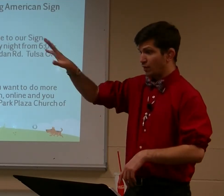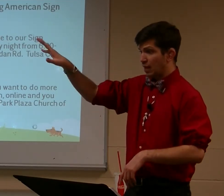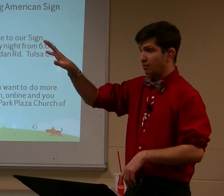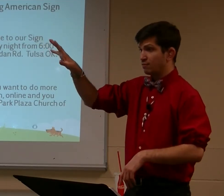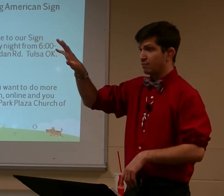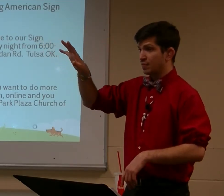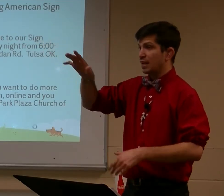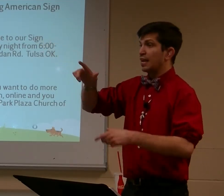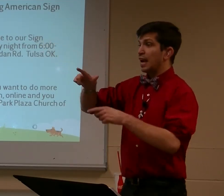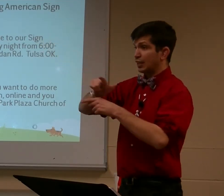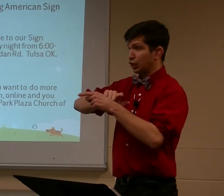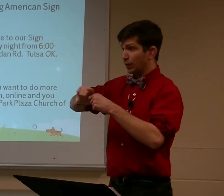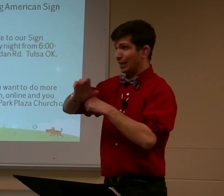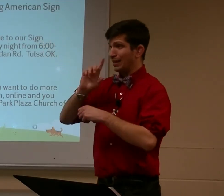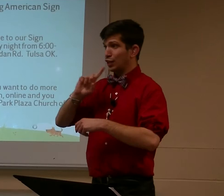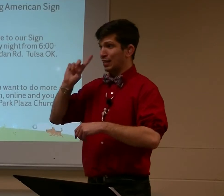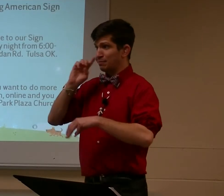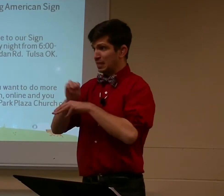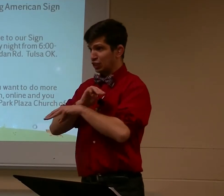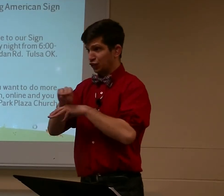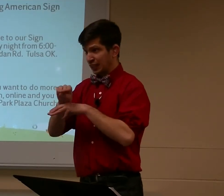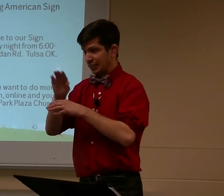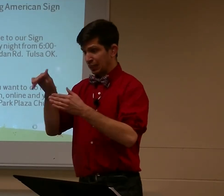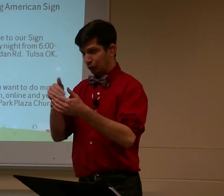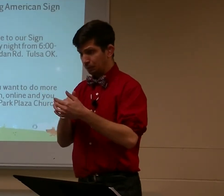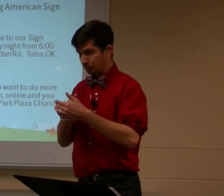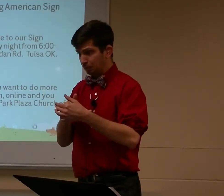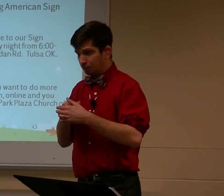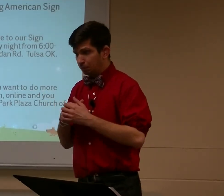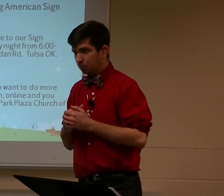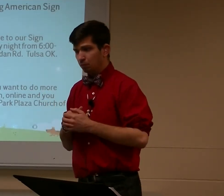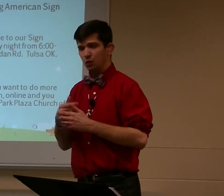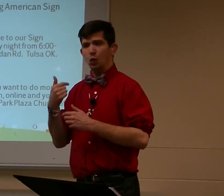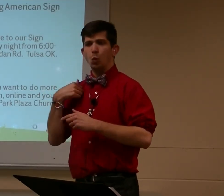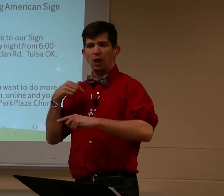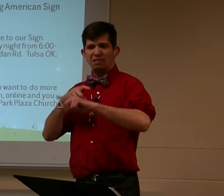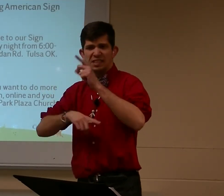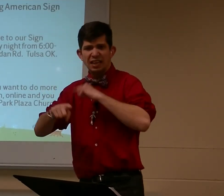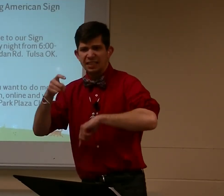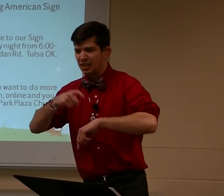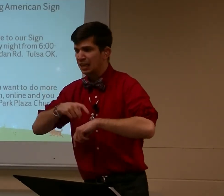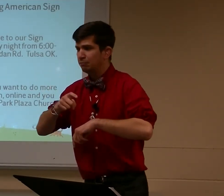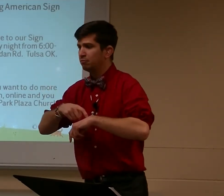6:45, and it's located at our Deaf Ministry Center. We'll have signing time.